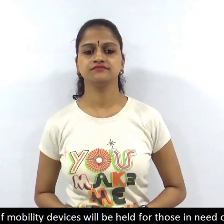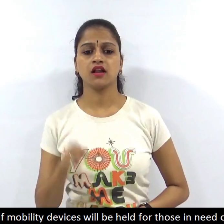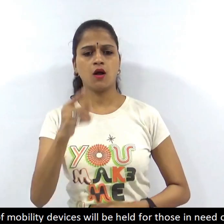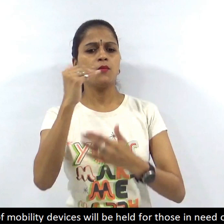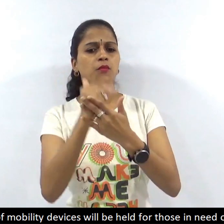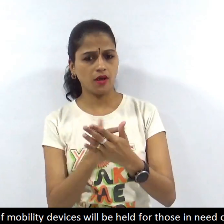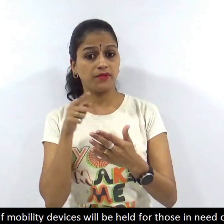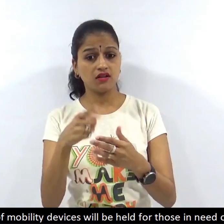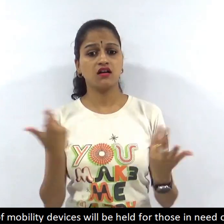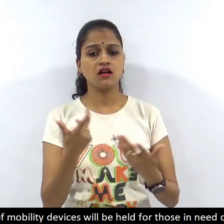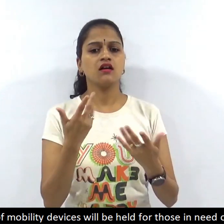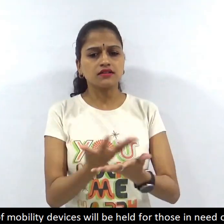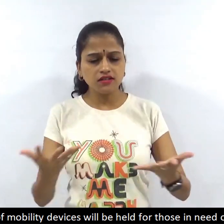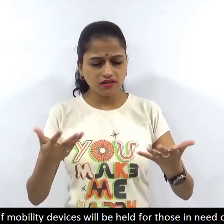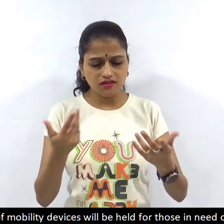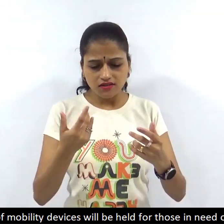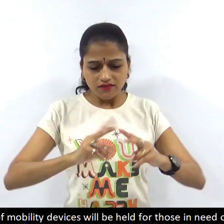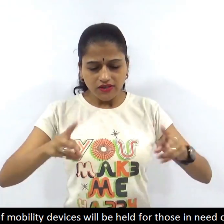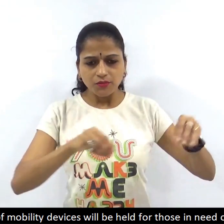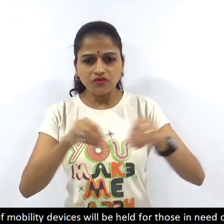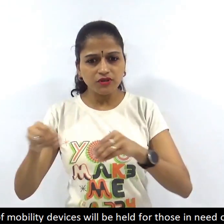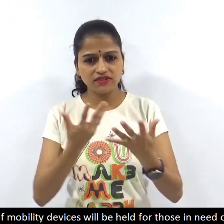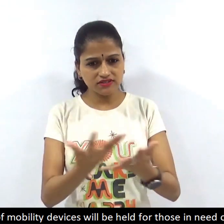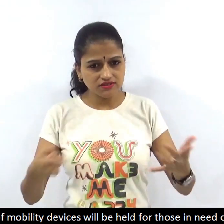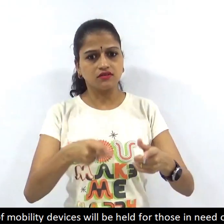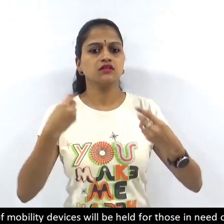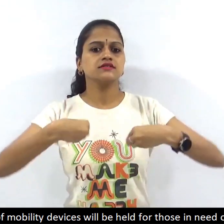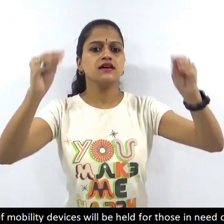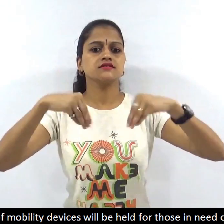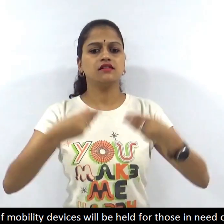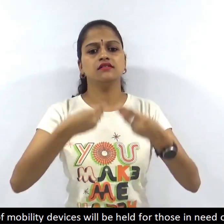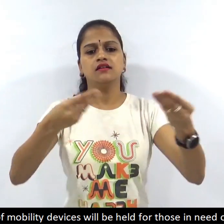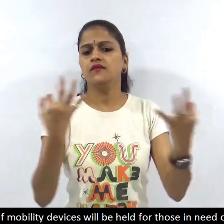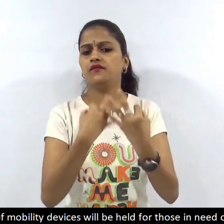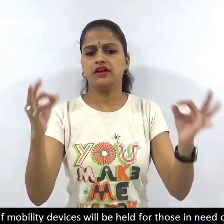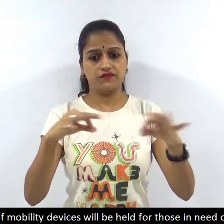Free distribution of mobility devices will be held for those in need on 7 December.